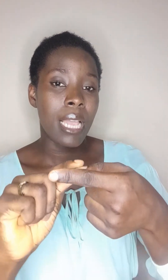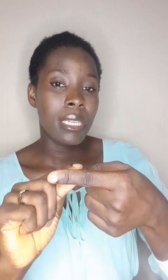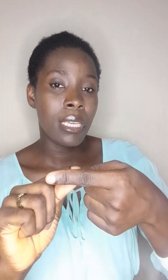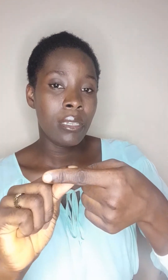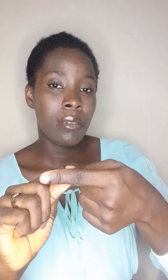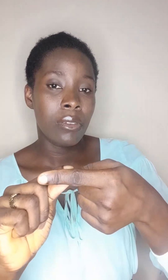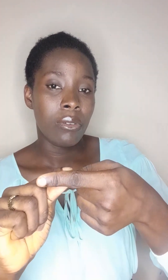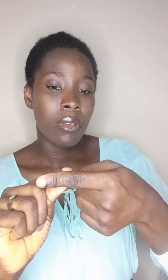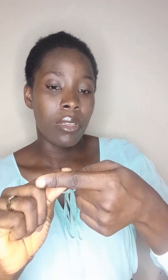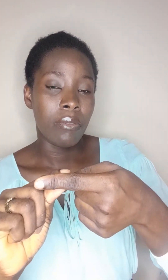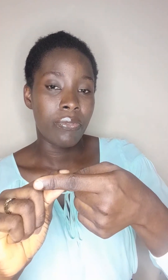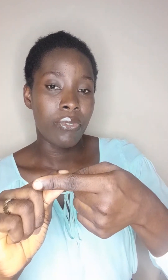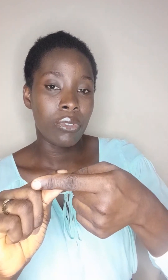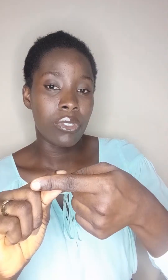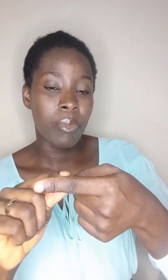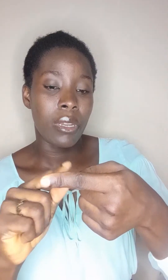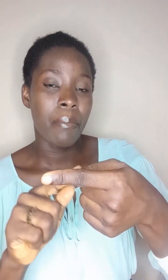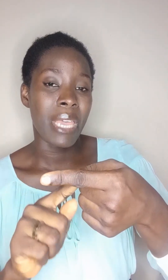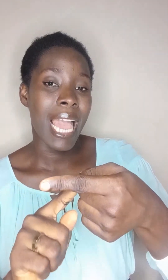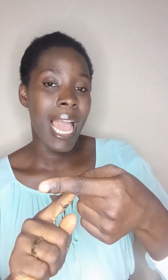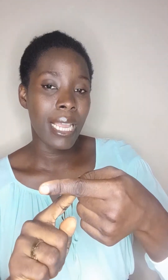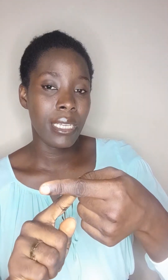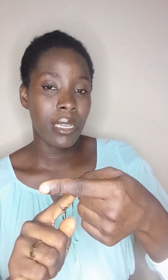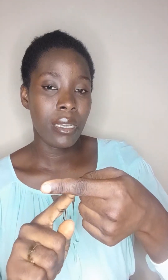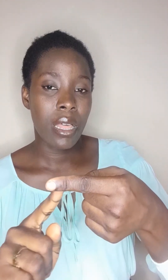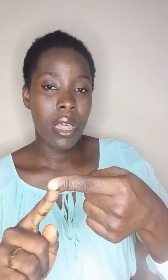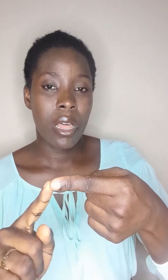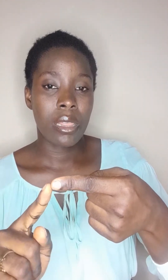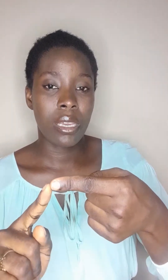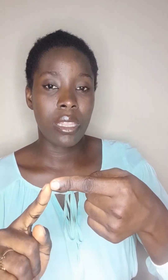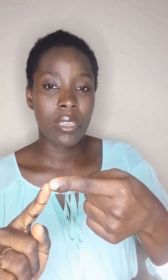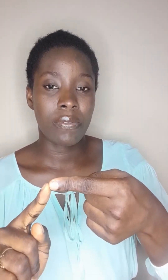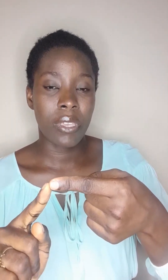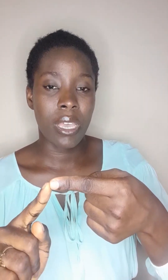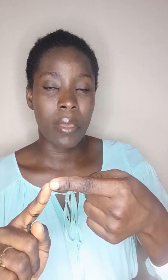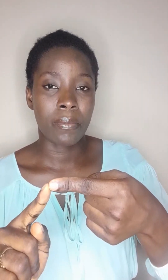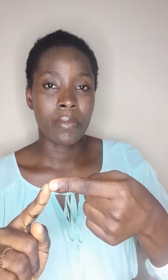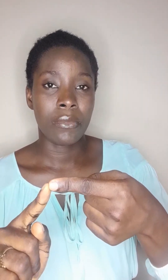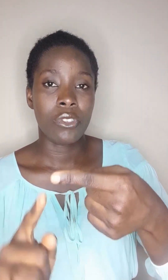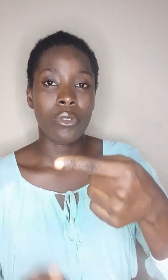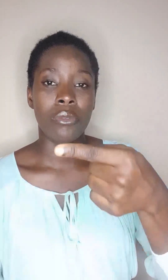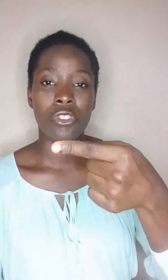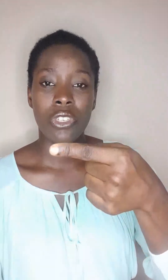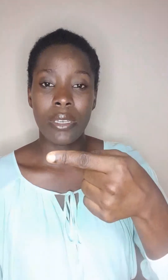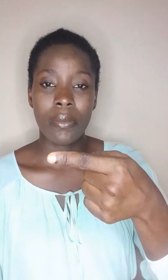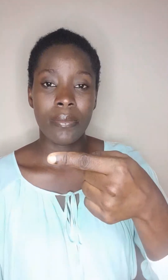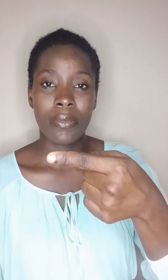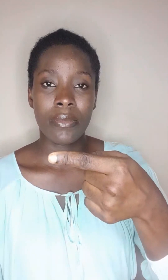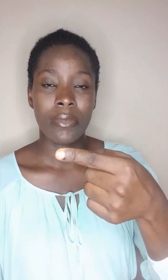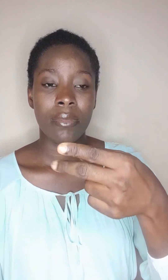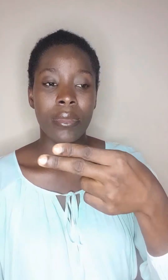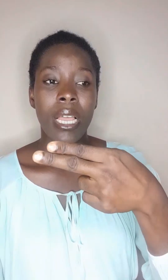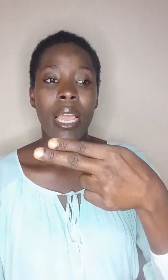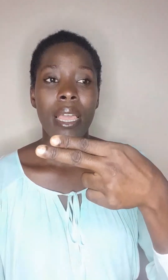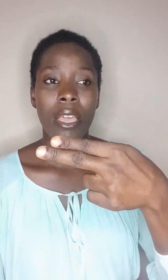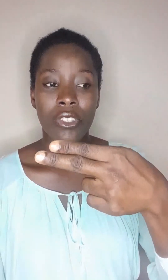hiding in front, behind the index finger. So G,